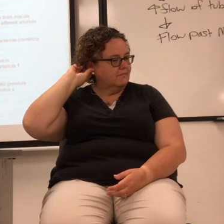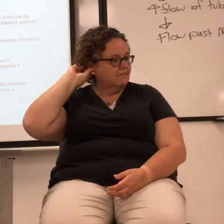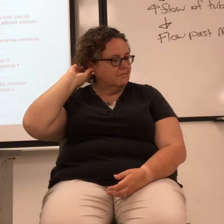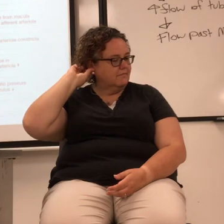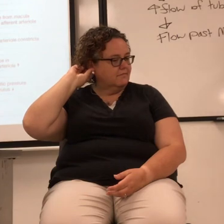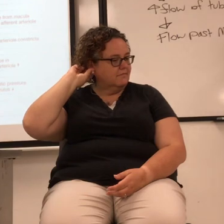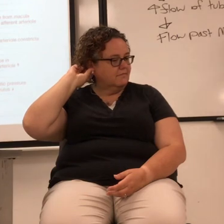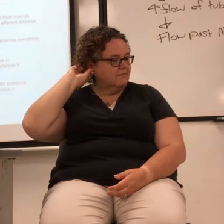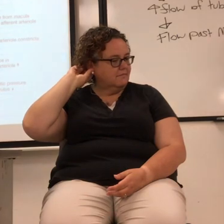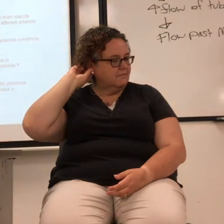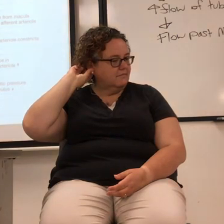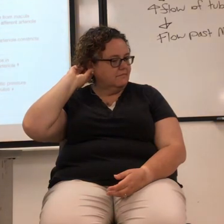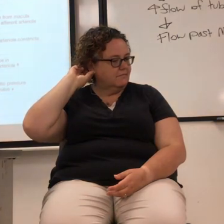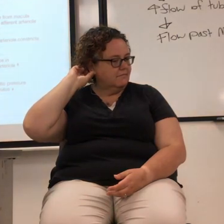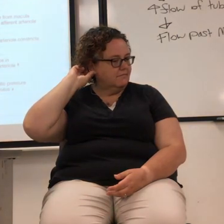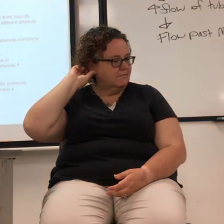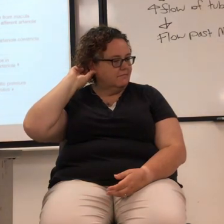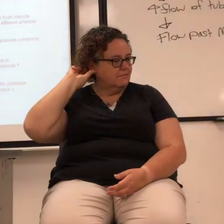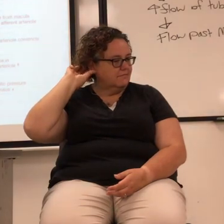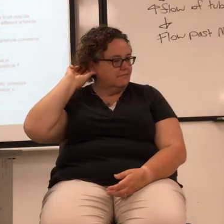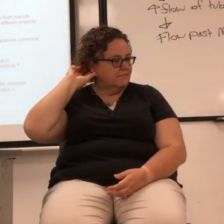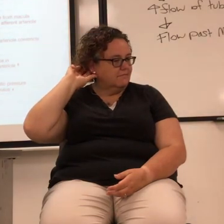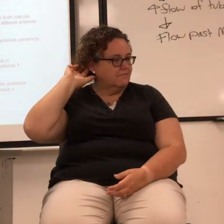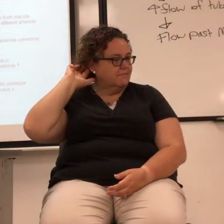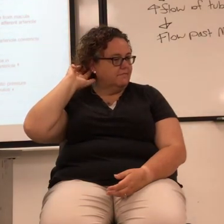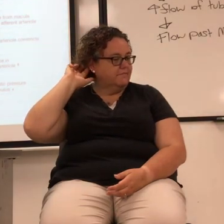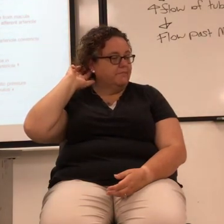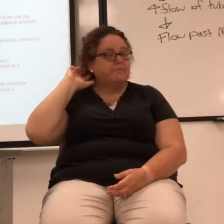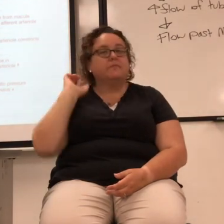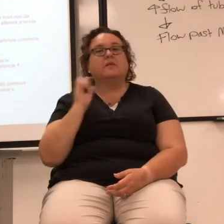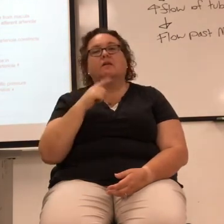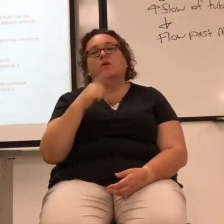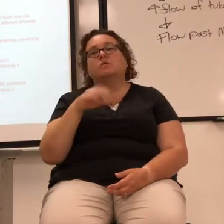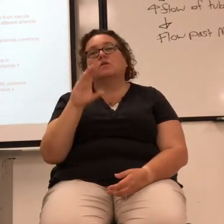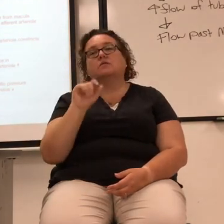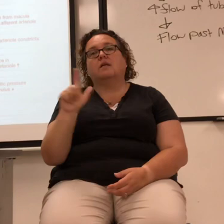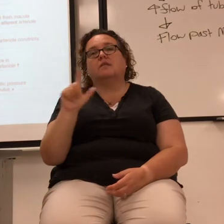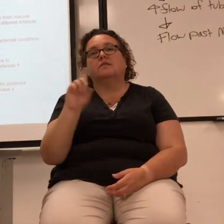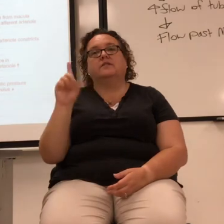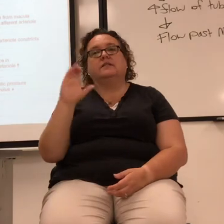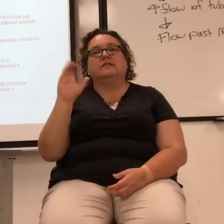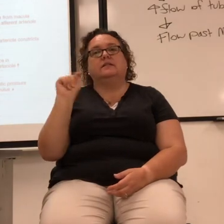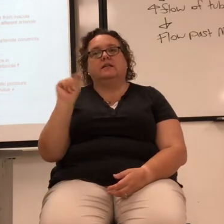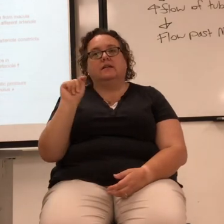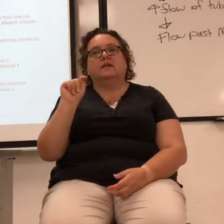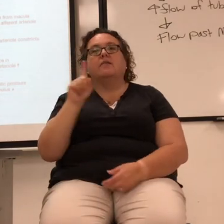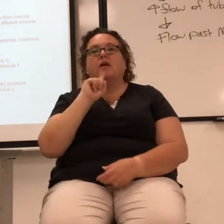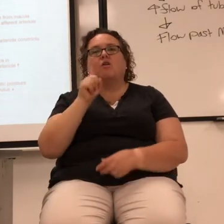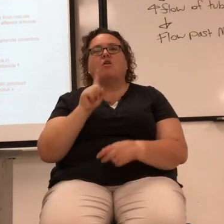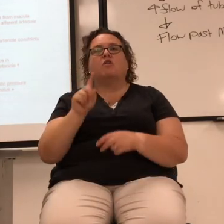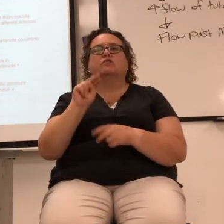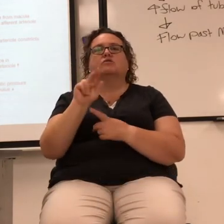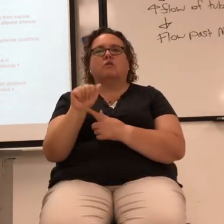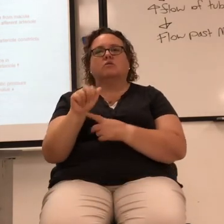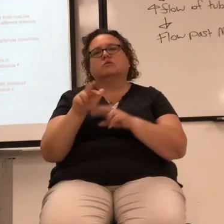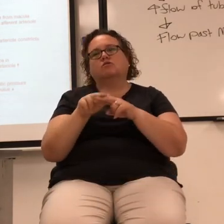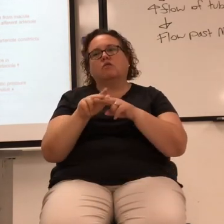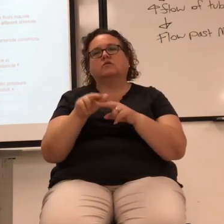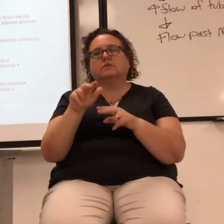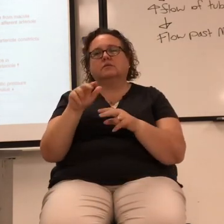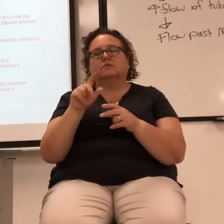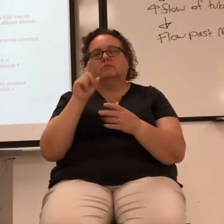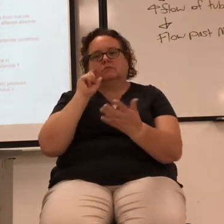macula densa. These are cells of the DCT There are salt sensors. They